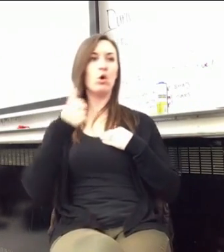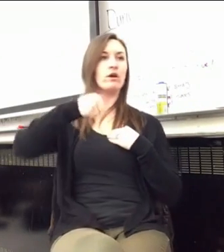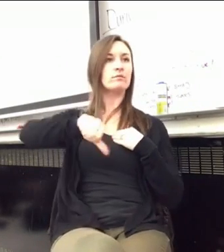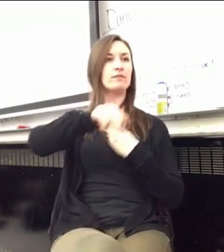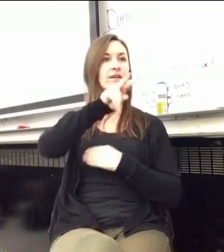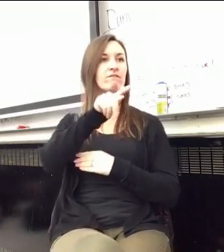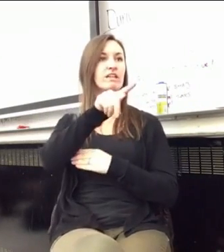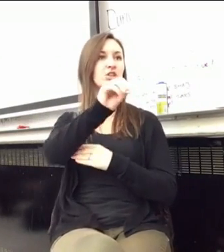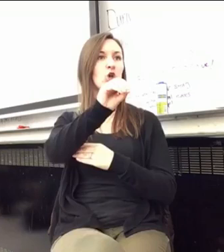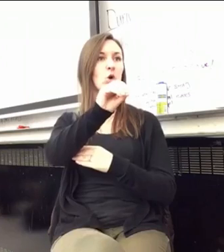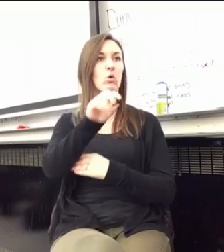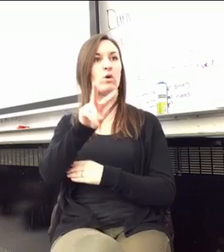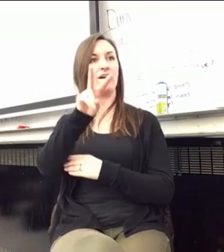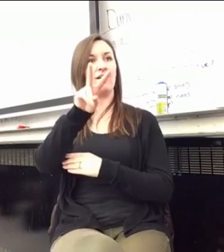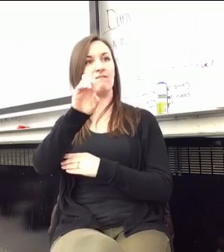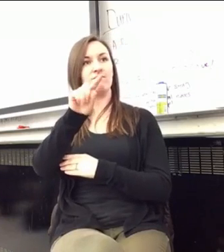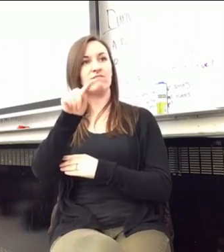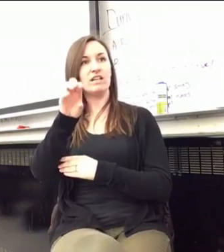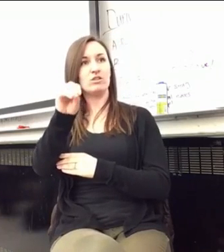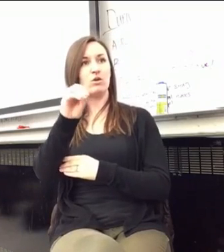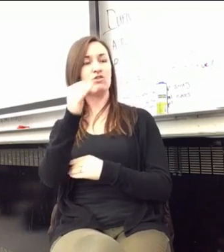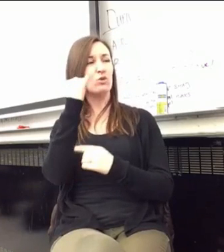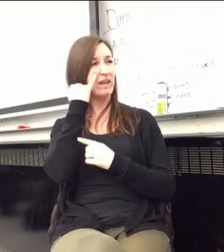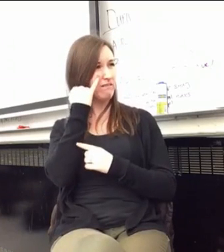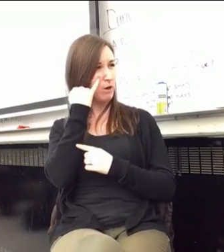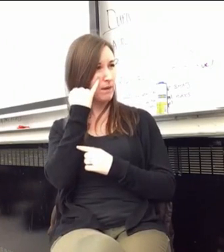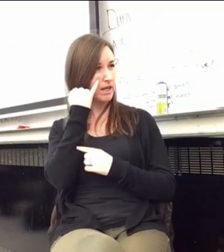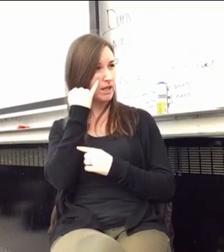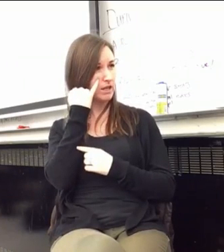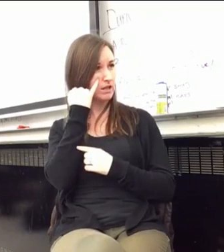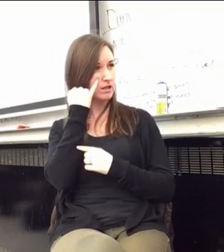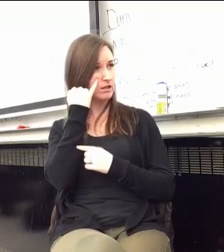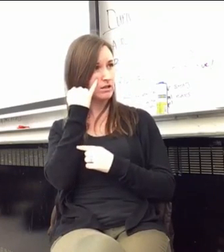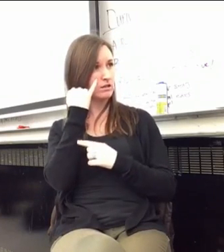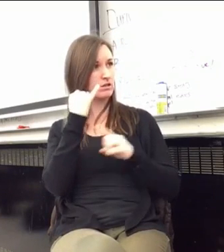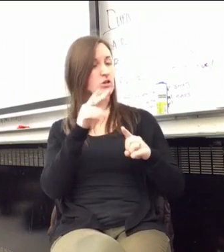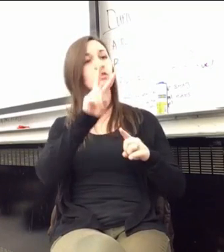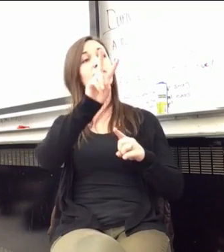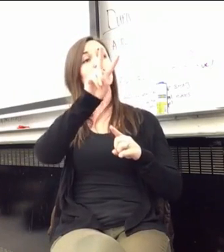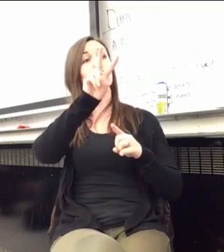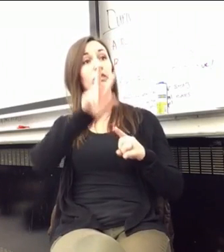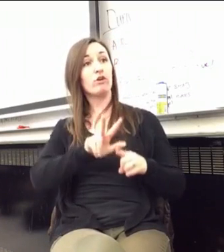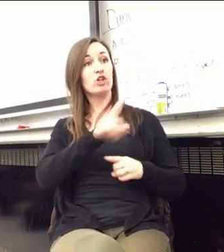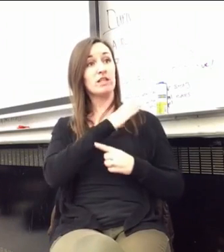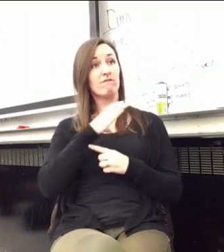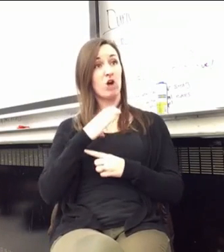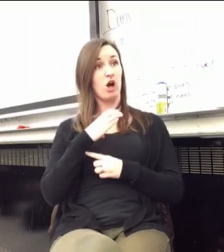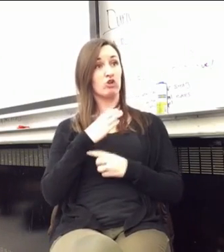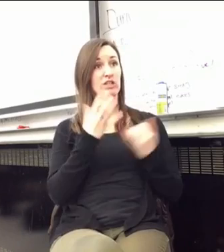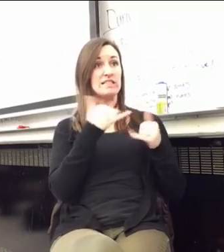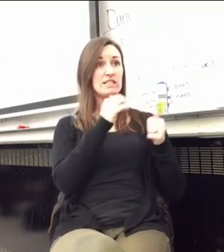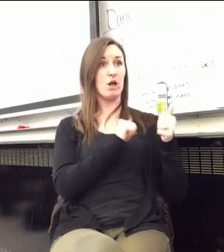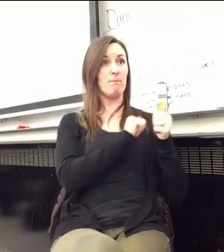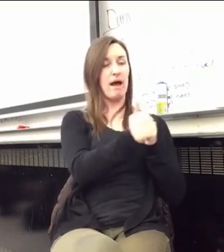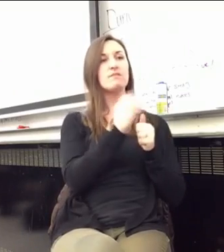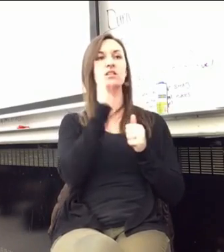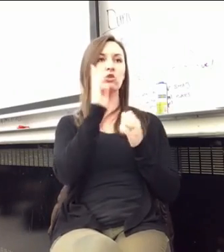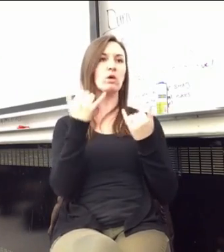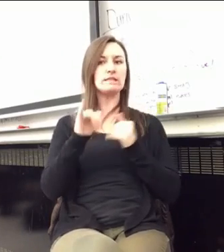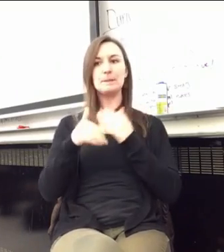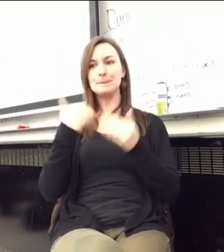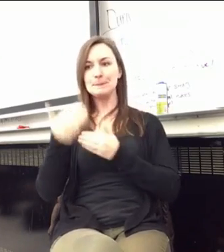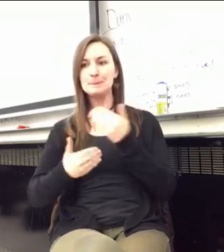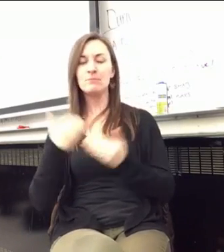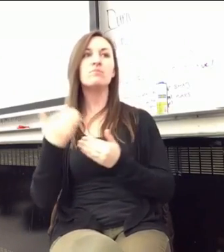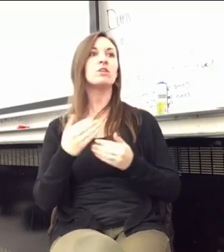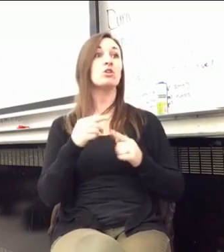Representatives vote for that bill, it does still continue to go through. Eventually, Congress begins to get angry with Andrew Johnson because Andrew